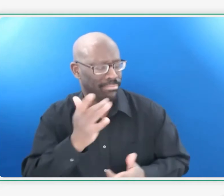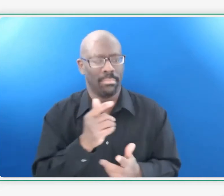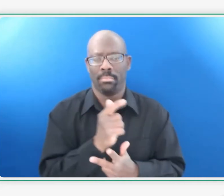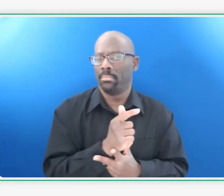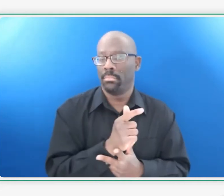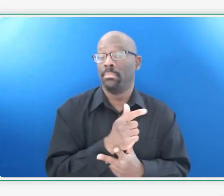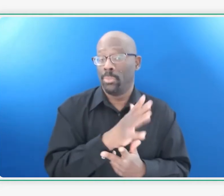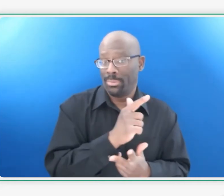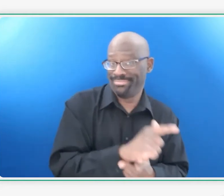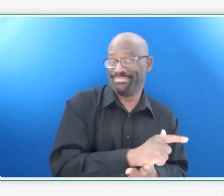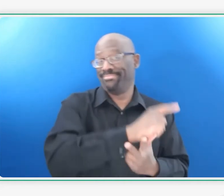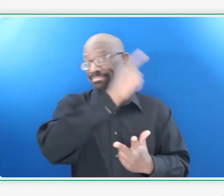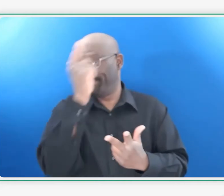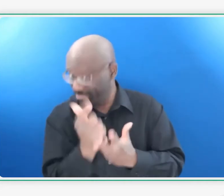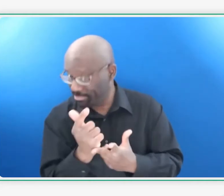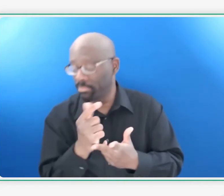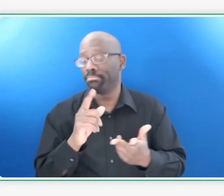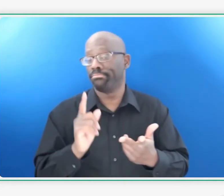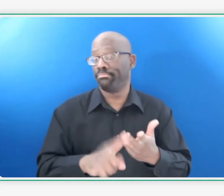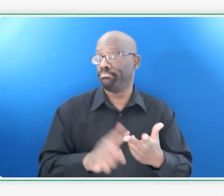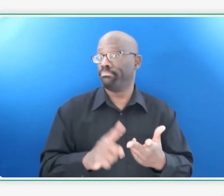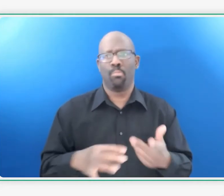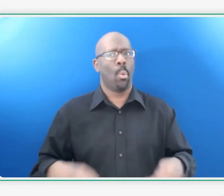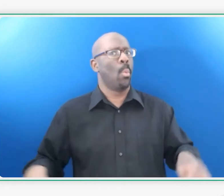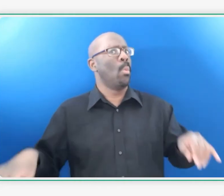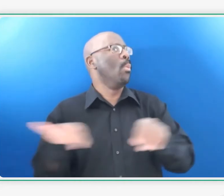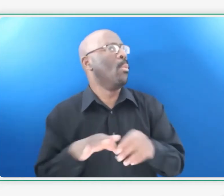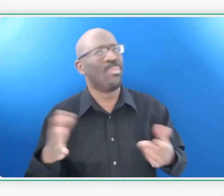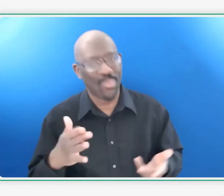and older folks, and people that fall into the high risk category.